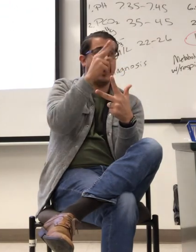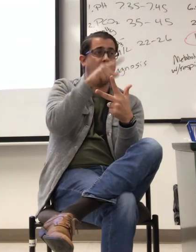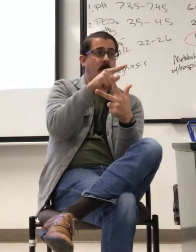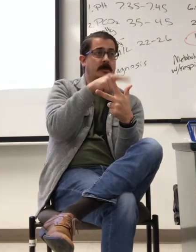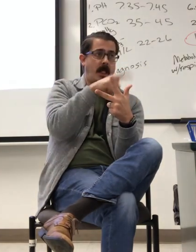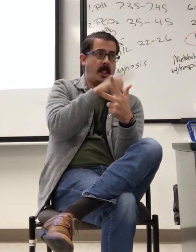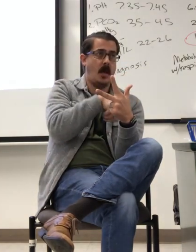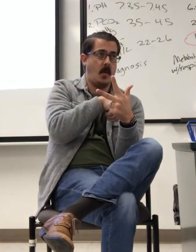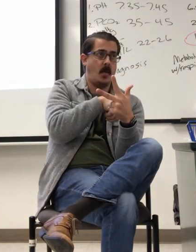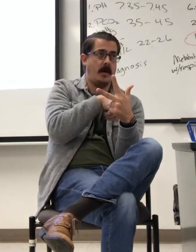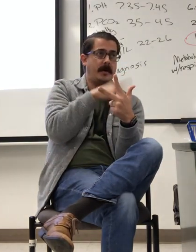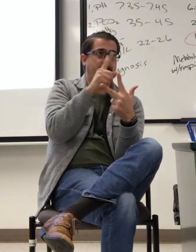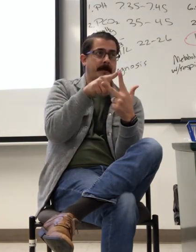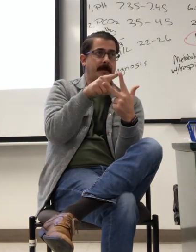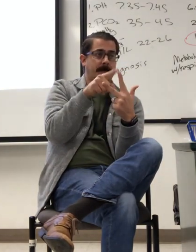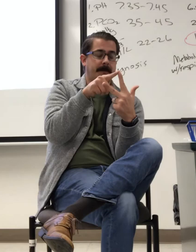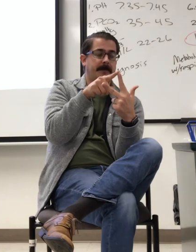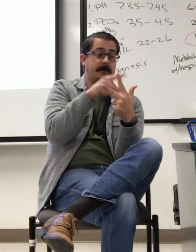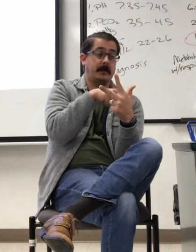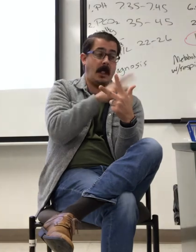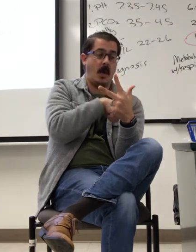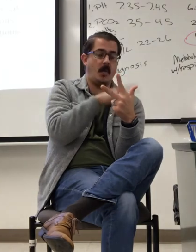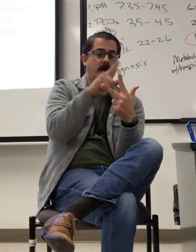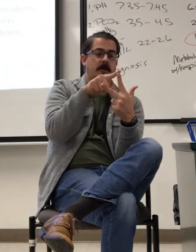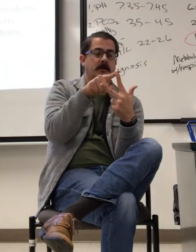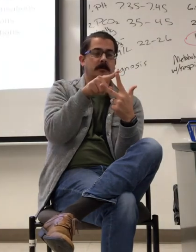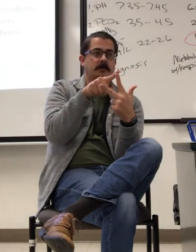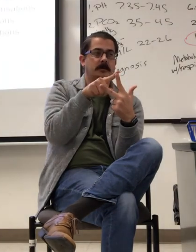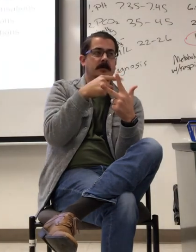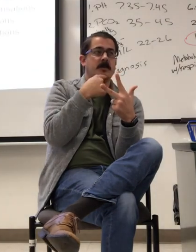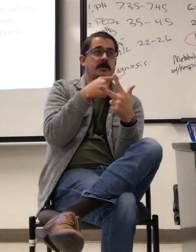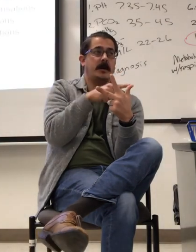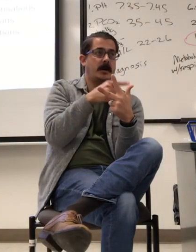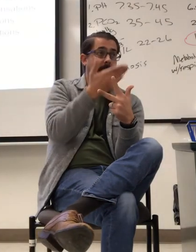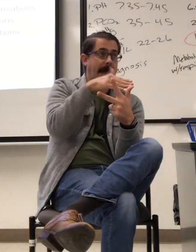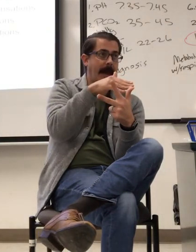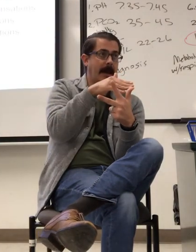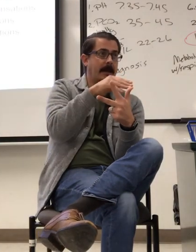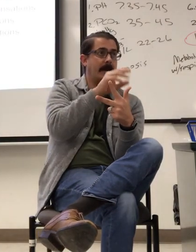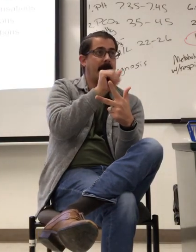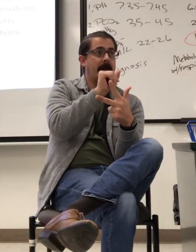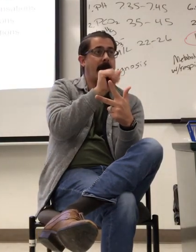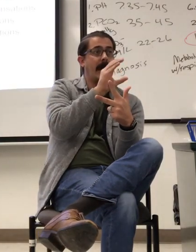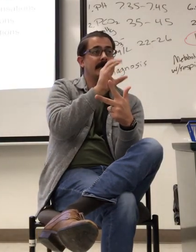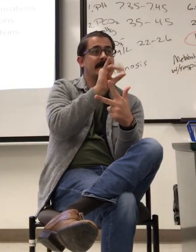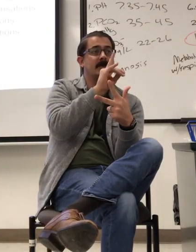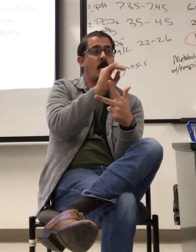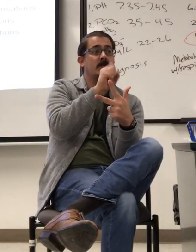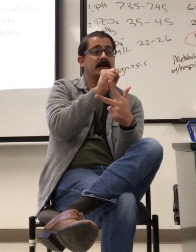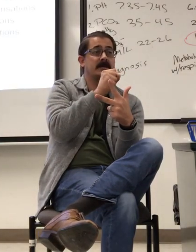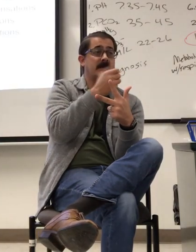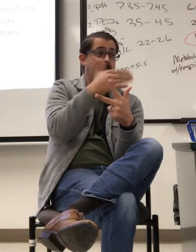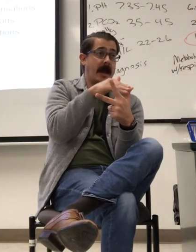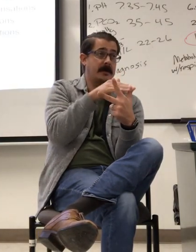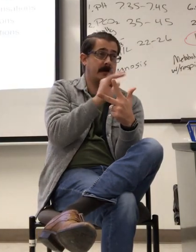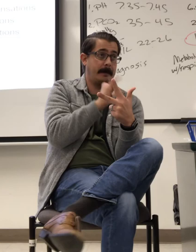low? That's low. So you say again, it's acidosis.